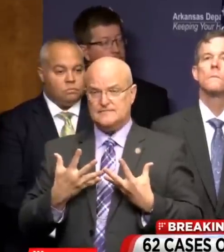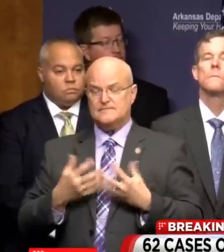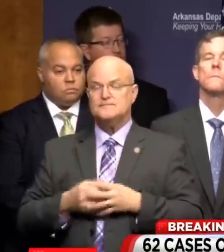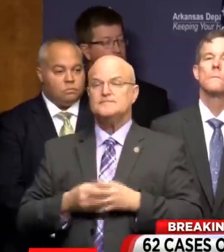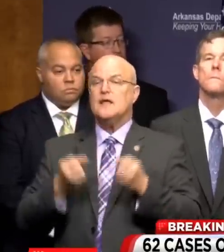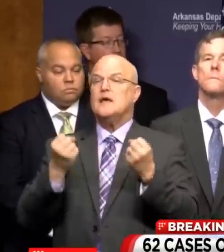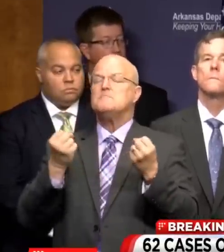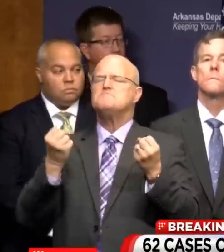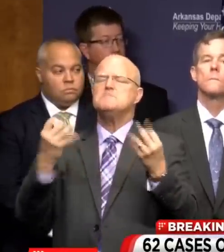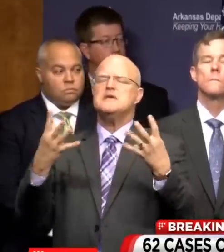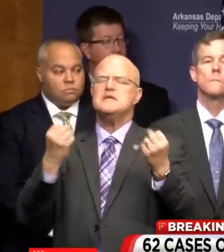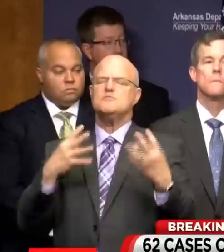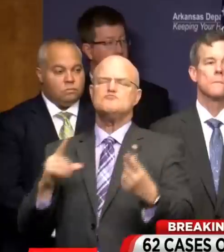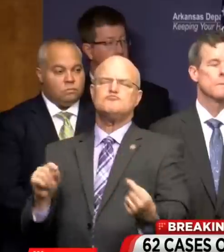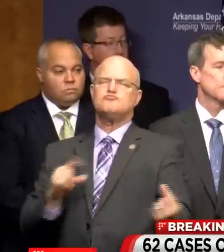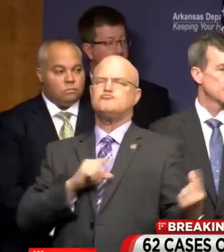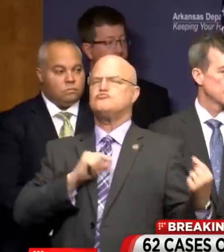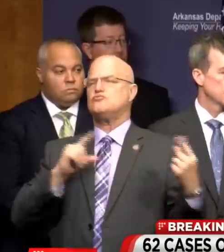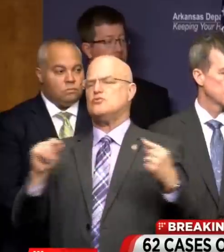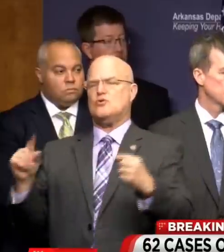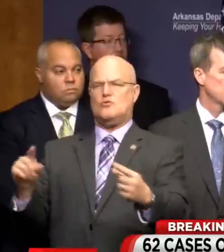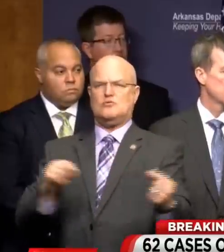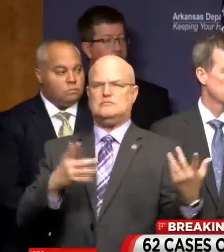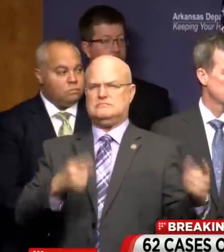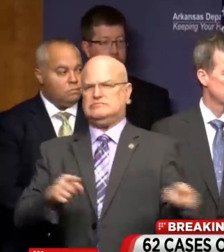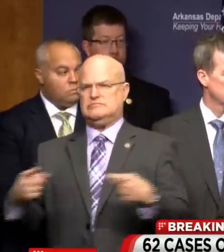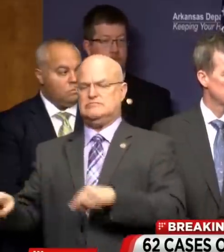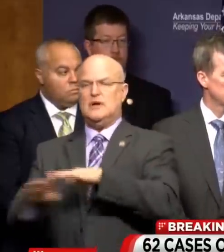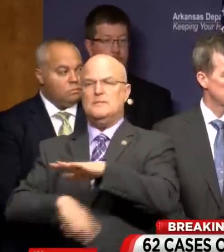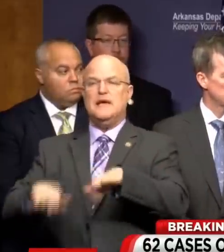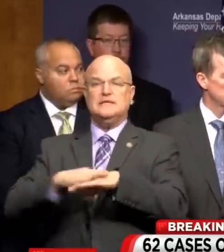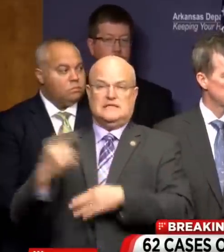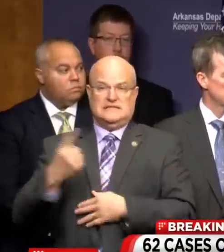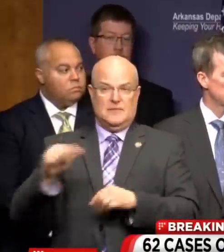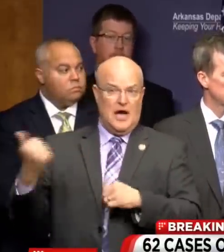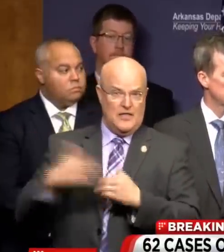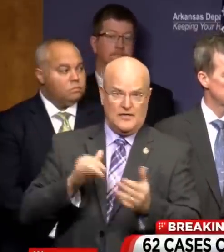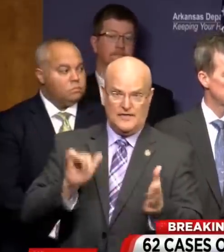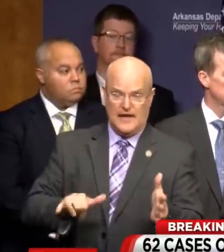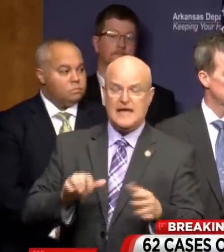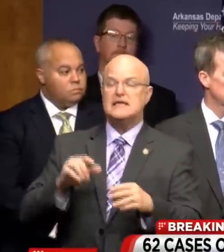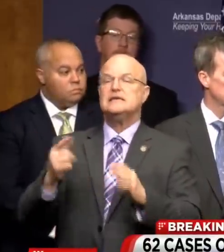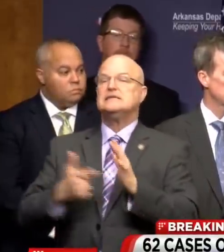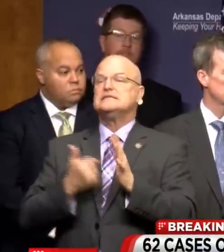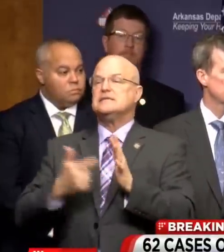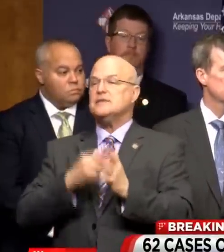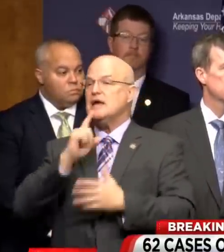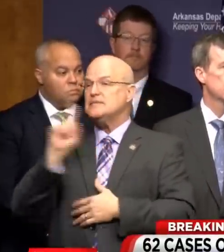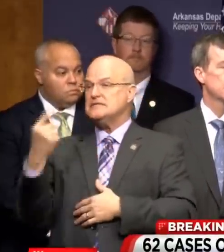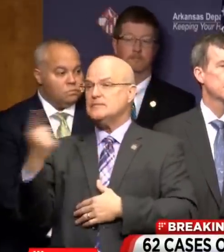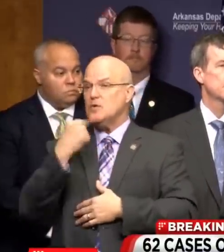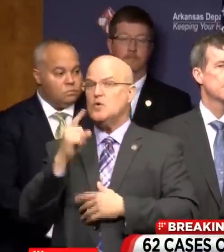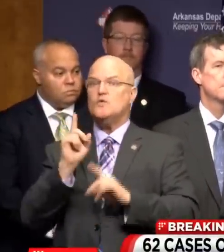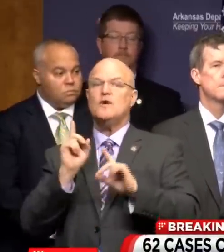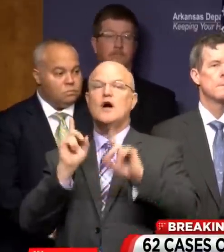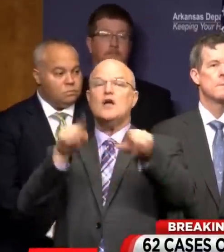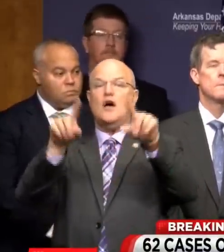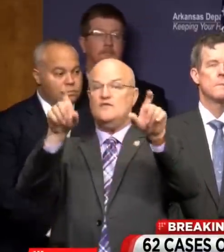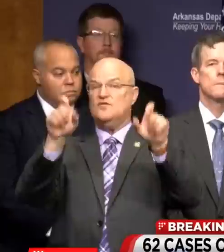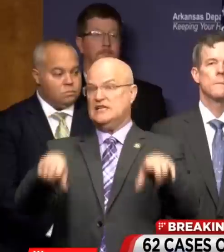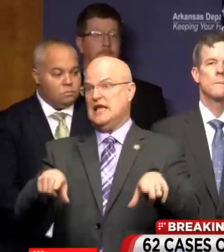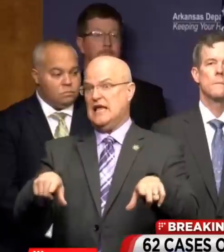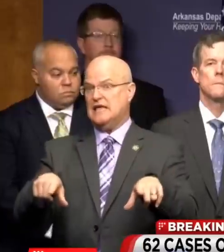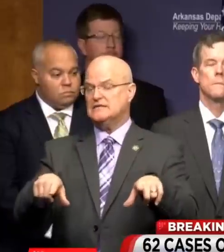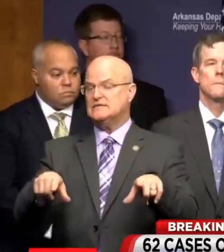a lot of rumors and a lot of action going on based on something other than that. Sometimes it's just someone who's gone for a test